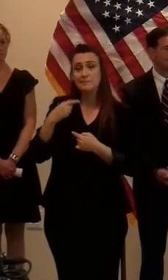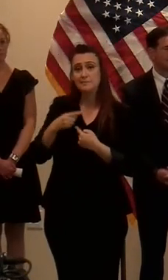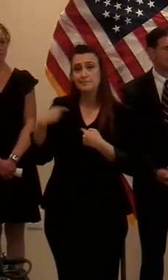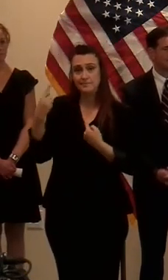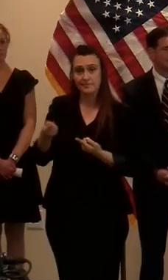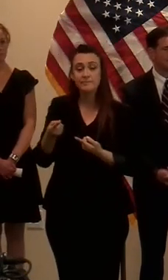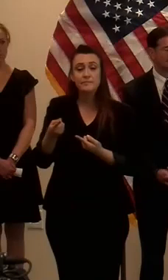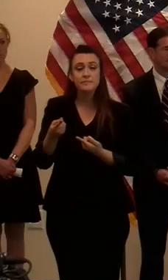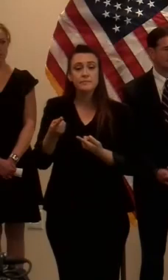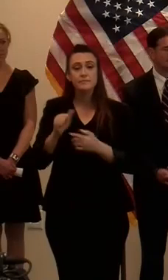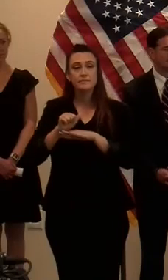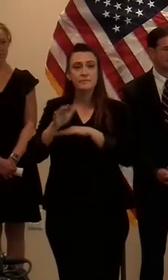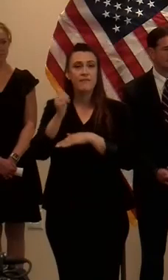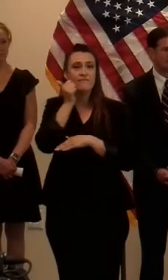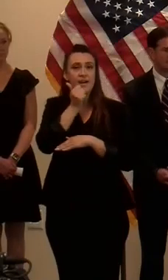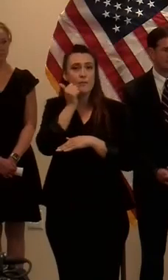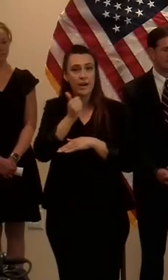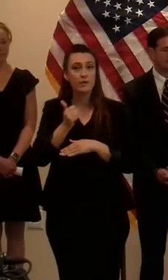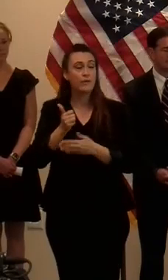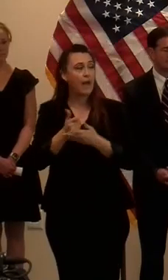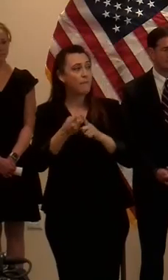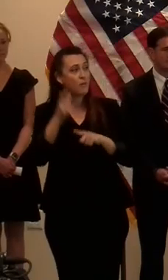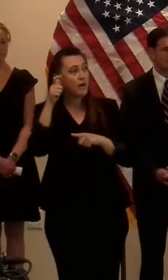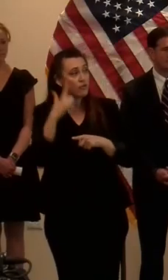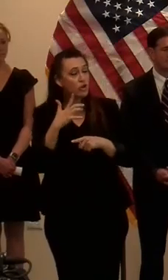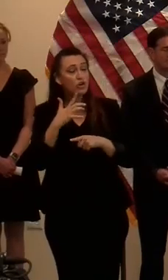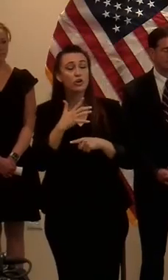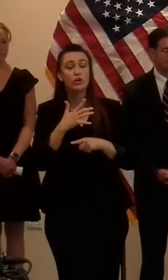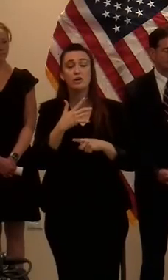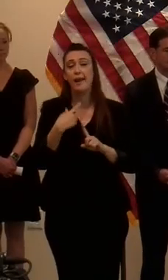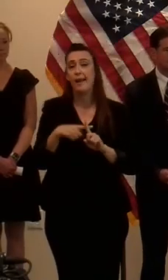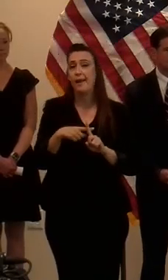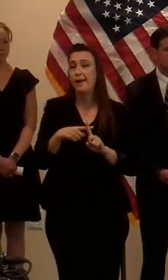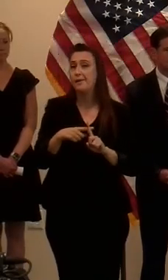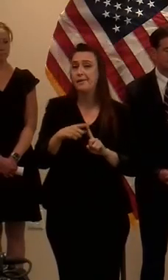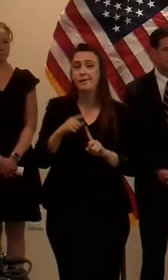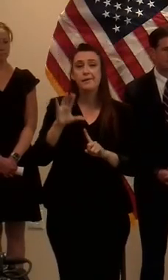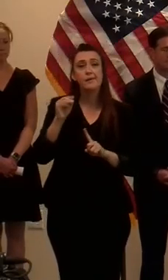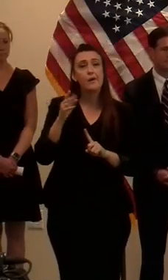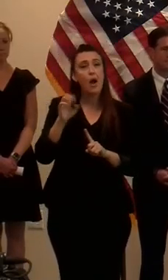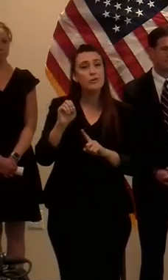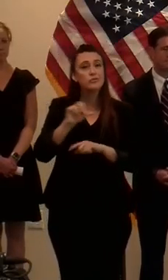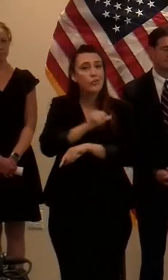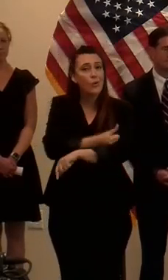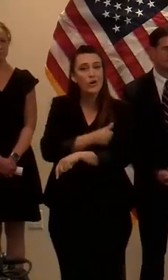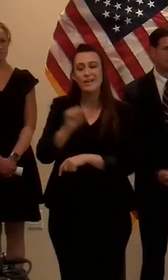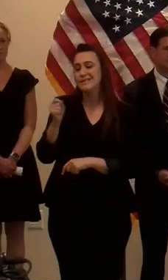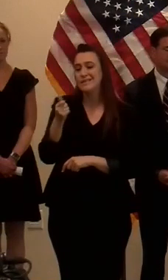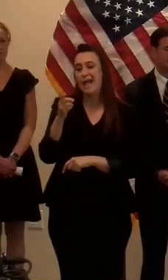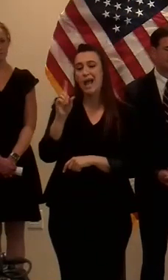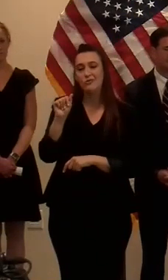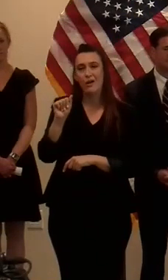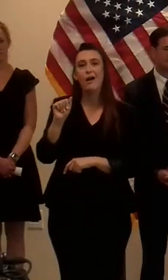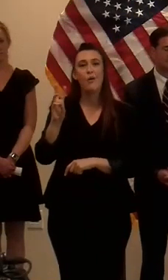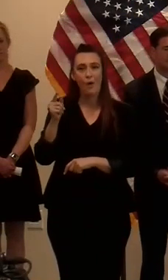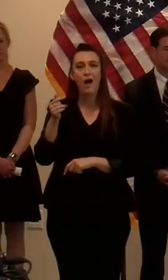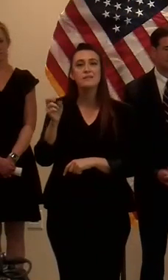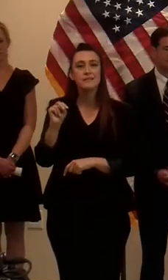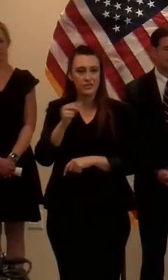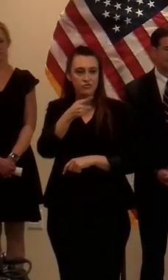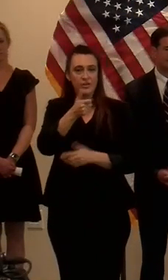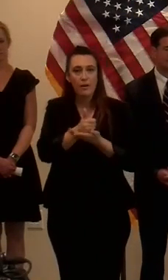fabric with the help of Governor Ducey and the Commerce Authority, Ms. Sandra Watson, to link up both Dignity